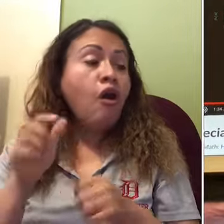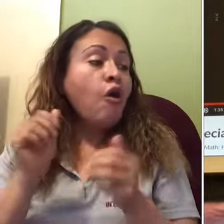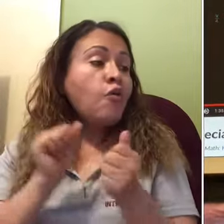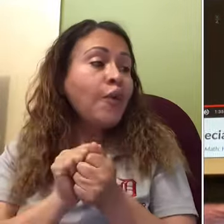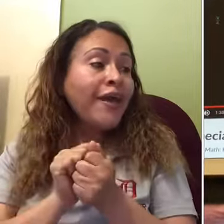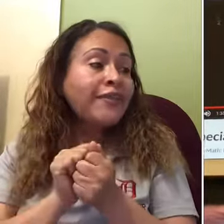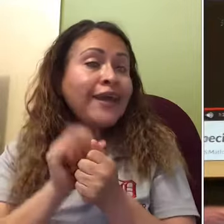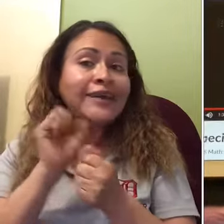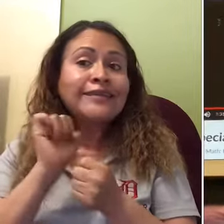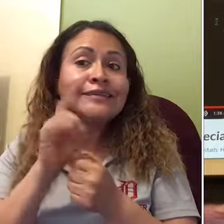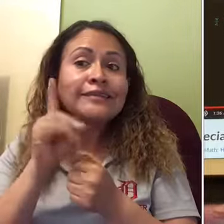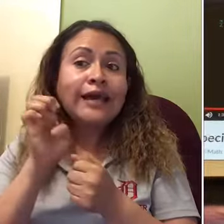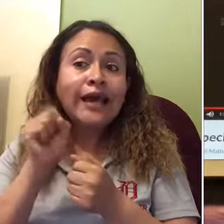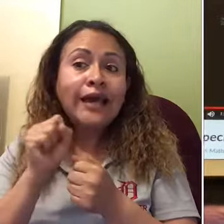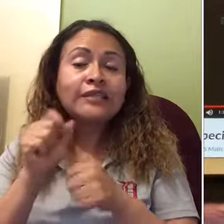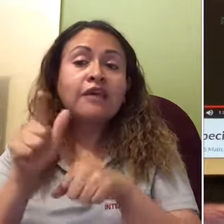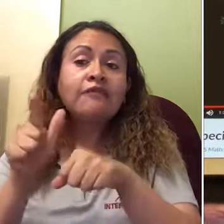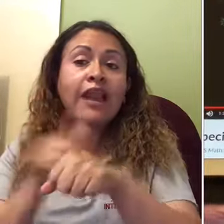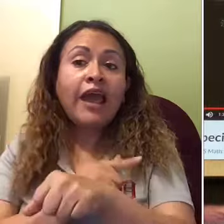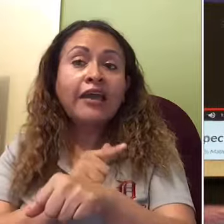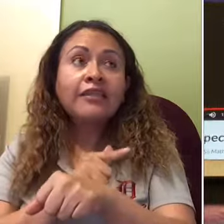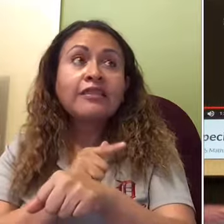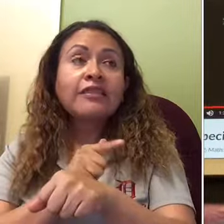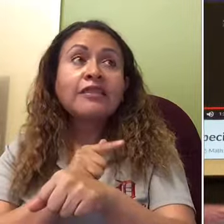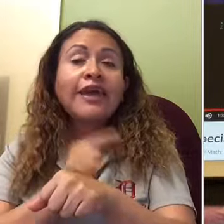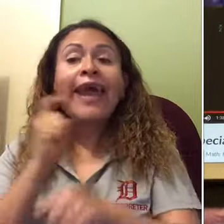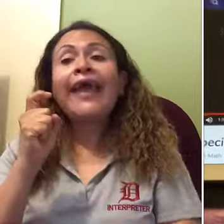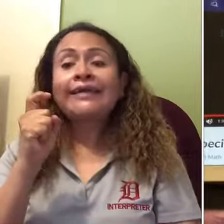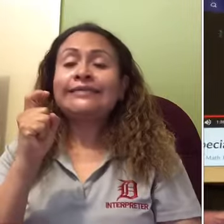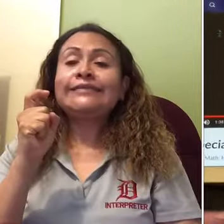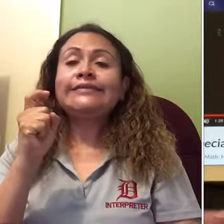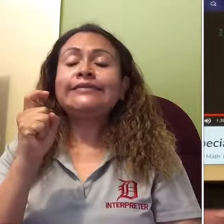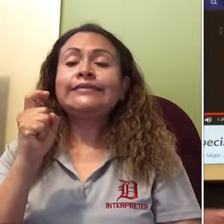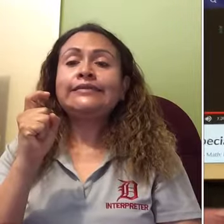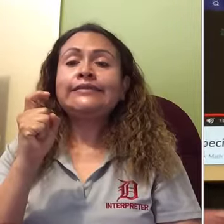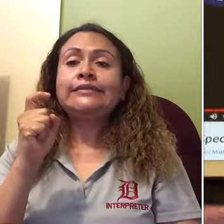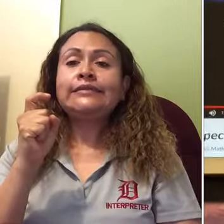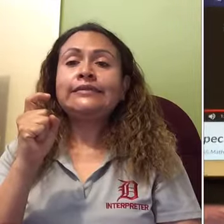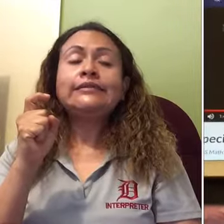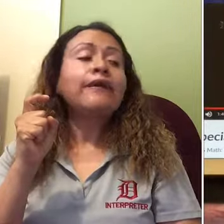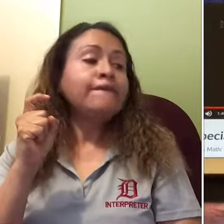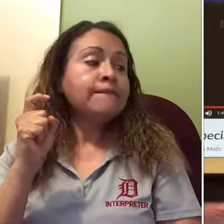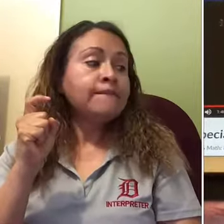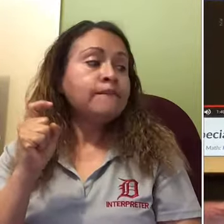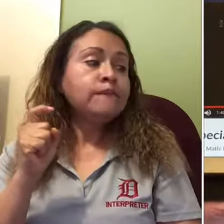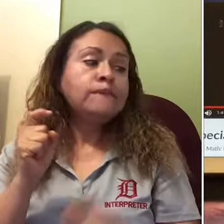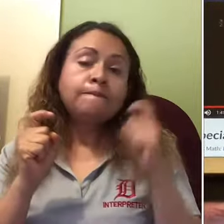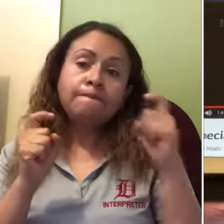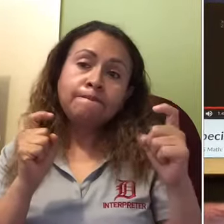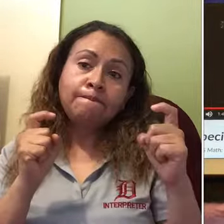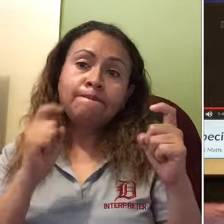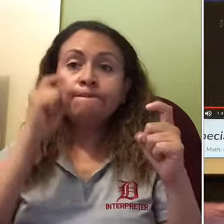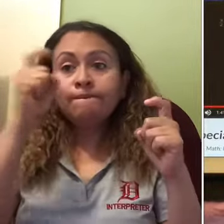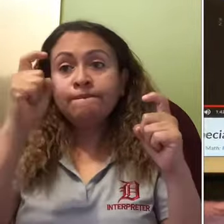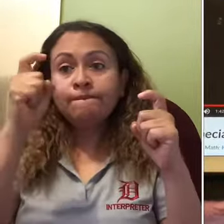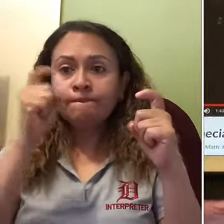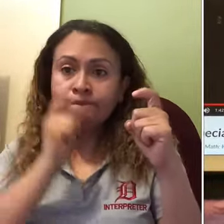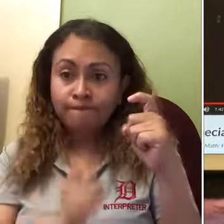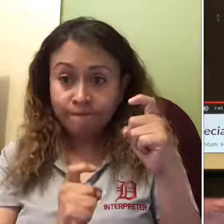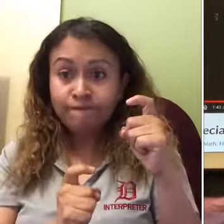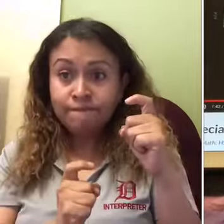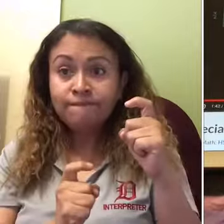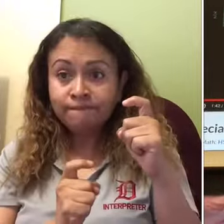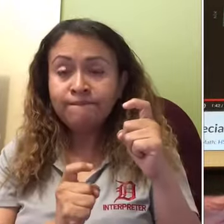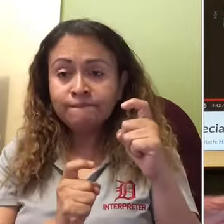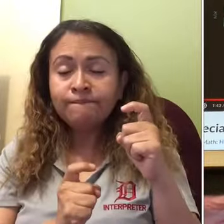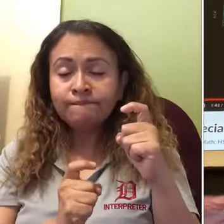sides of length x. So this is going to be x, this is going to be x, and this is going